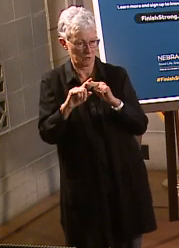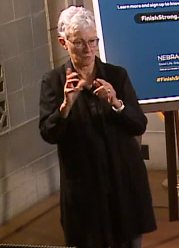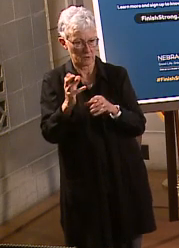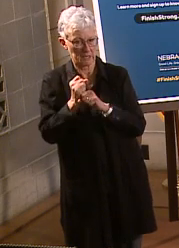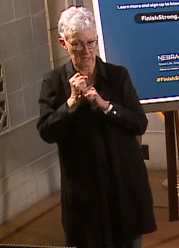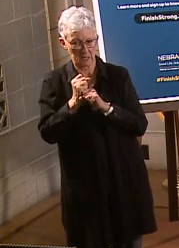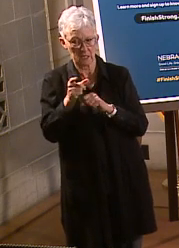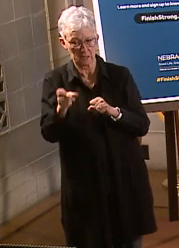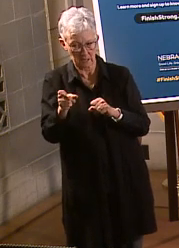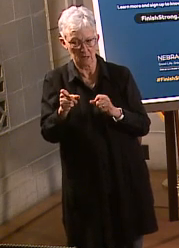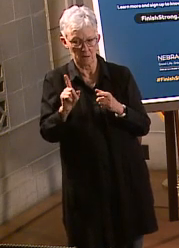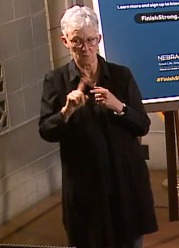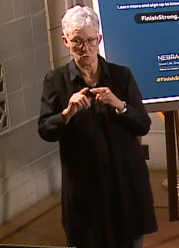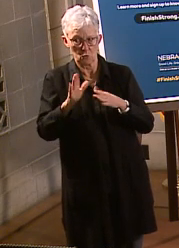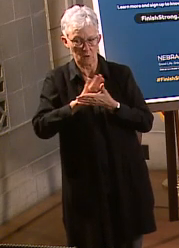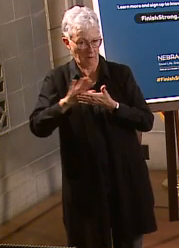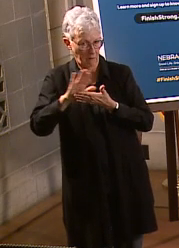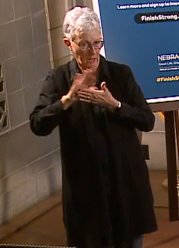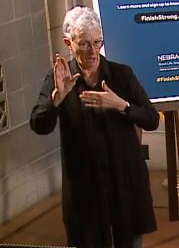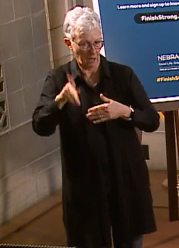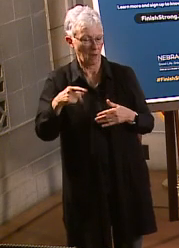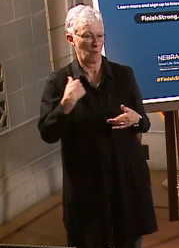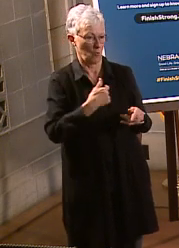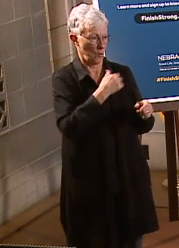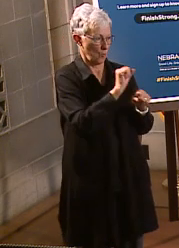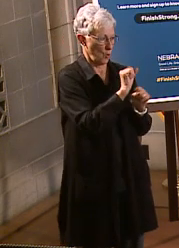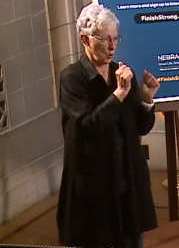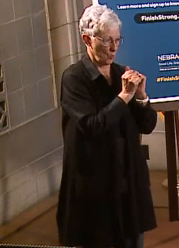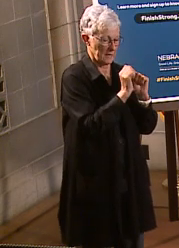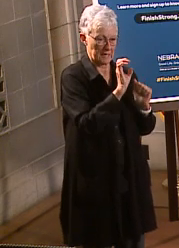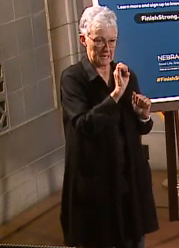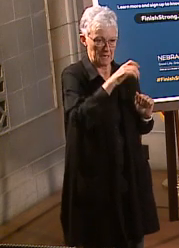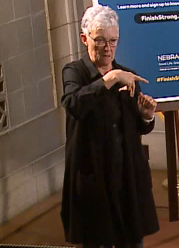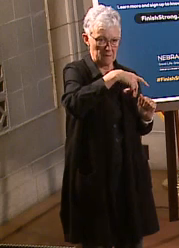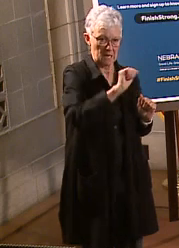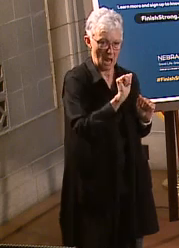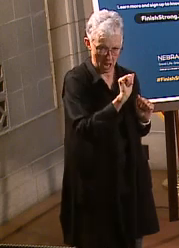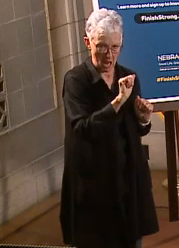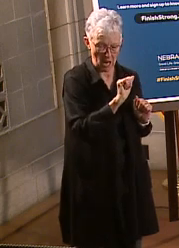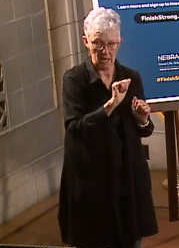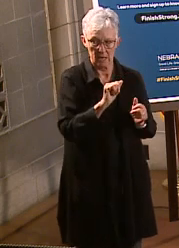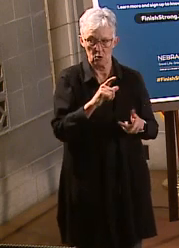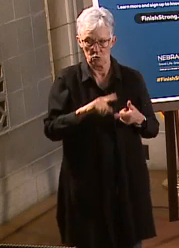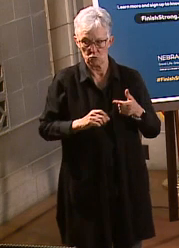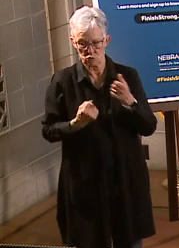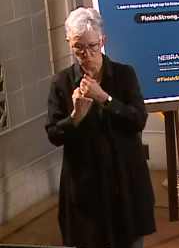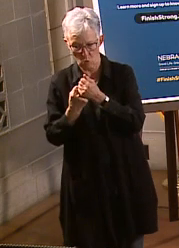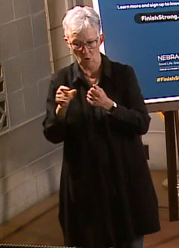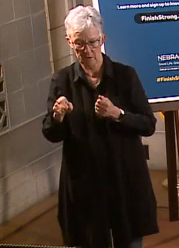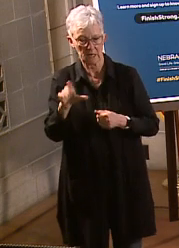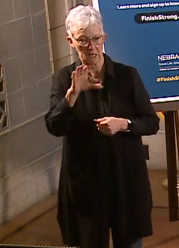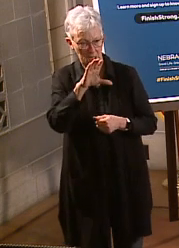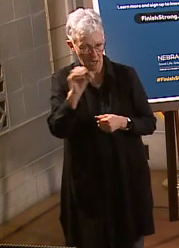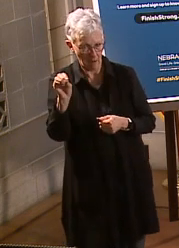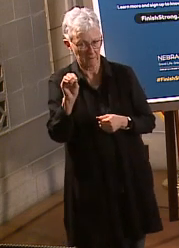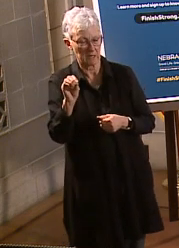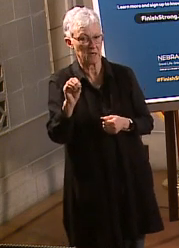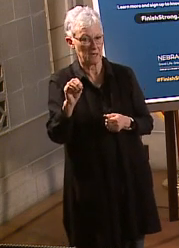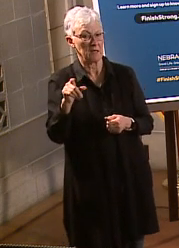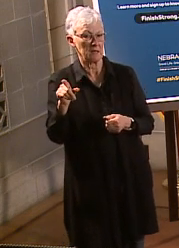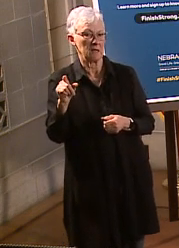the EPA, and the plant and so forth on getting them into compliance. Obviously, they issued the letters about shutting them